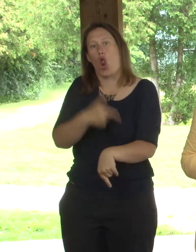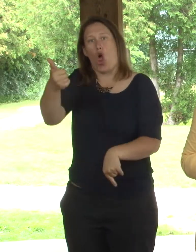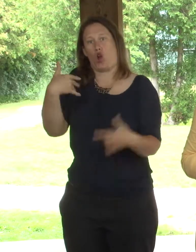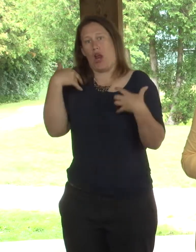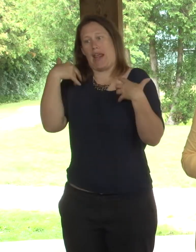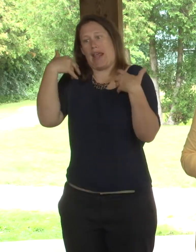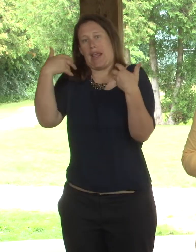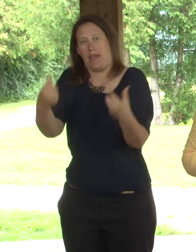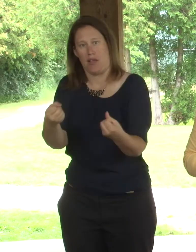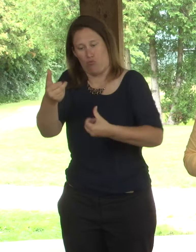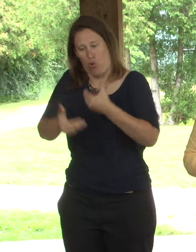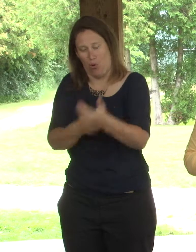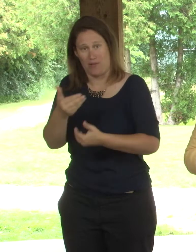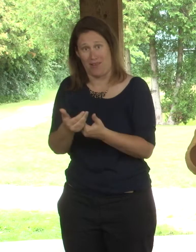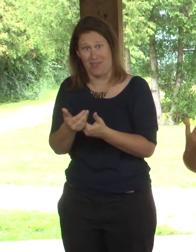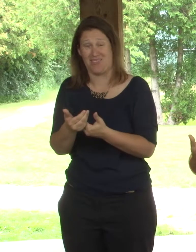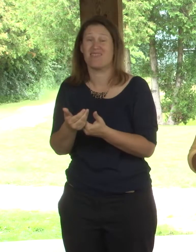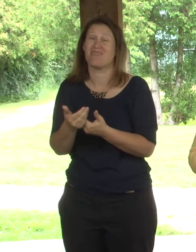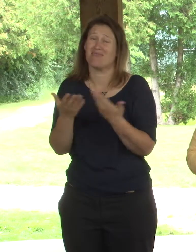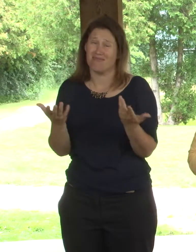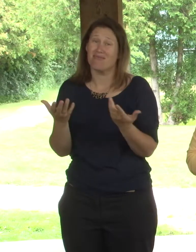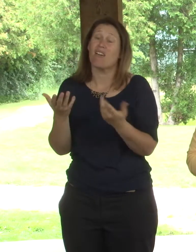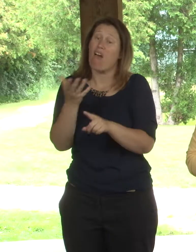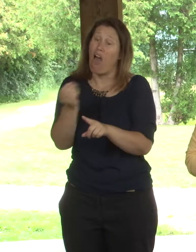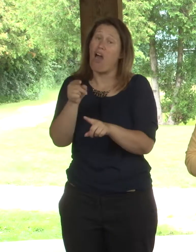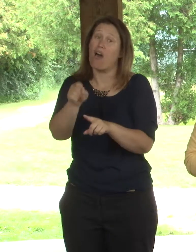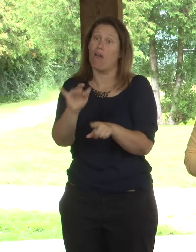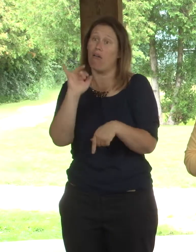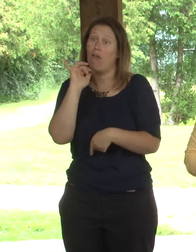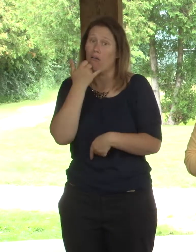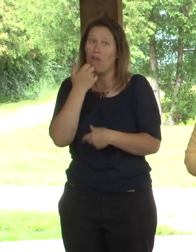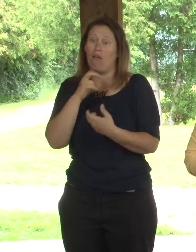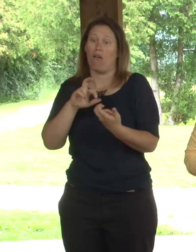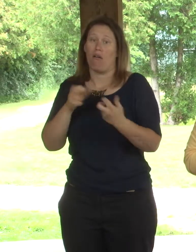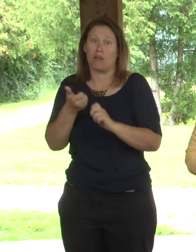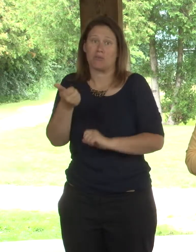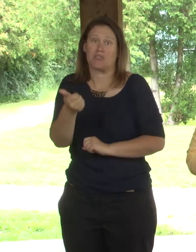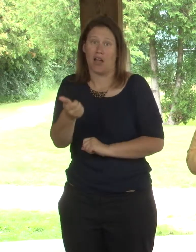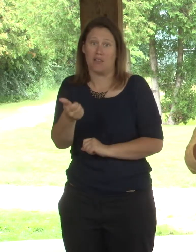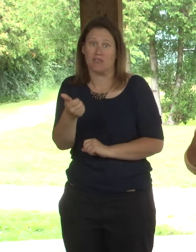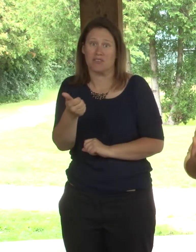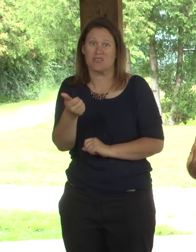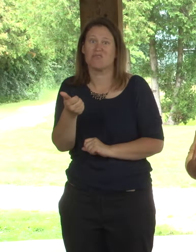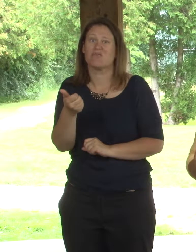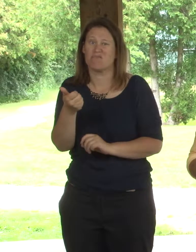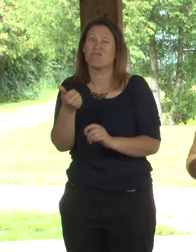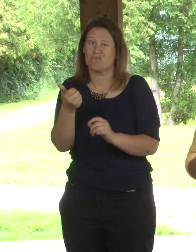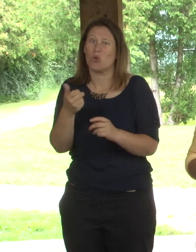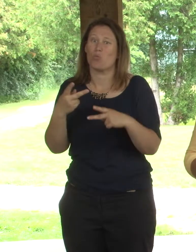to injure themselves easier than an individual who may not have diabetes. And once you've developed